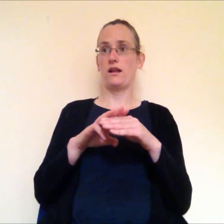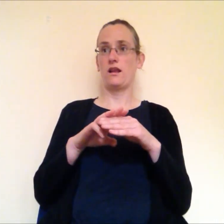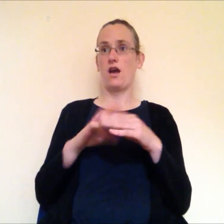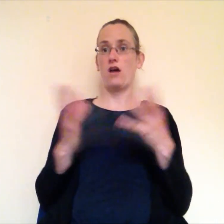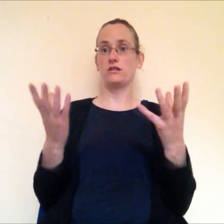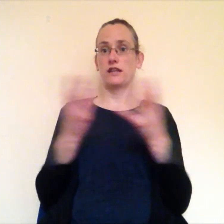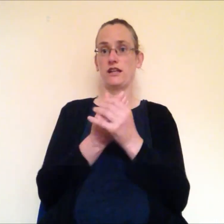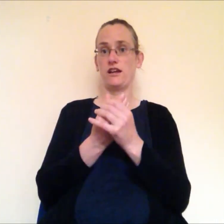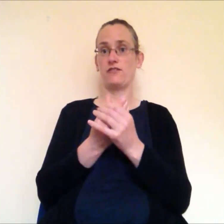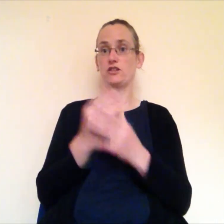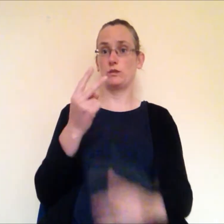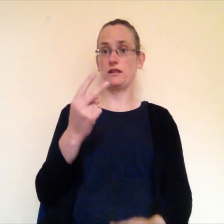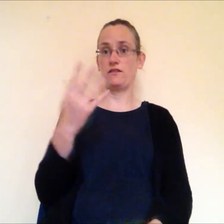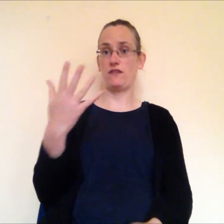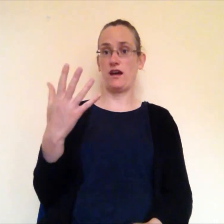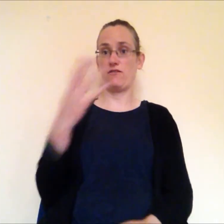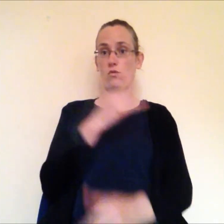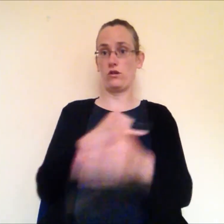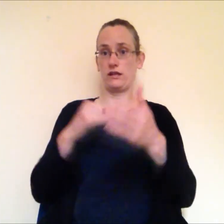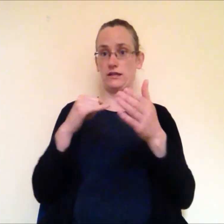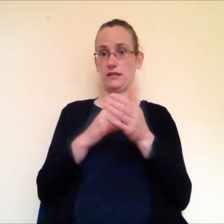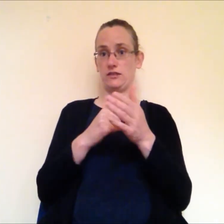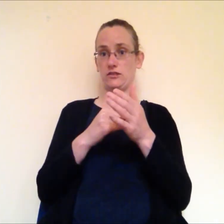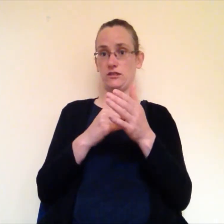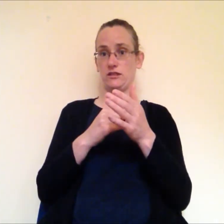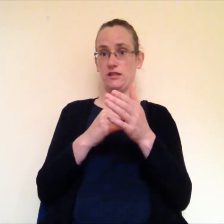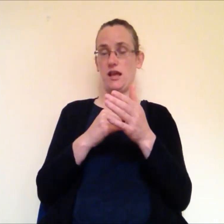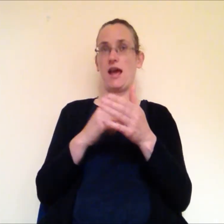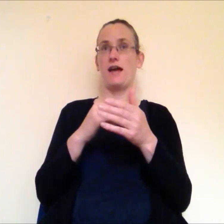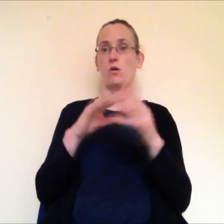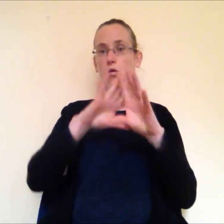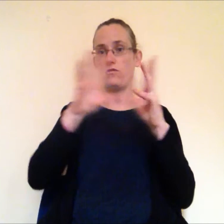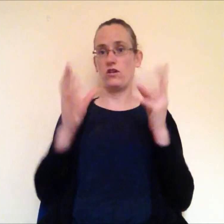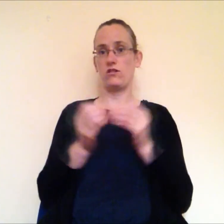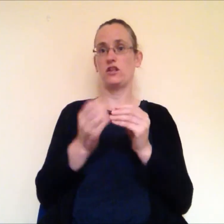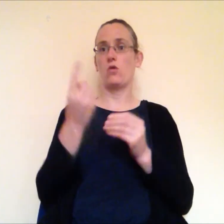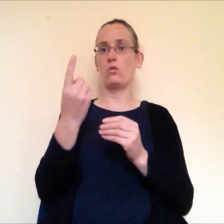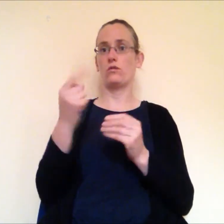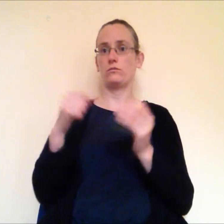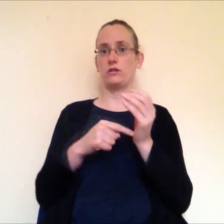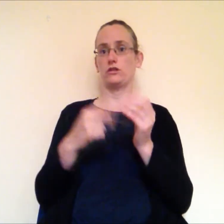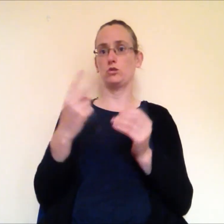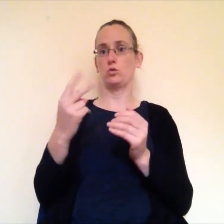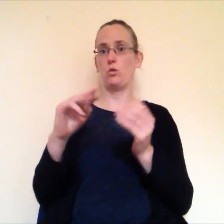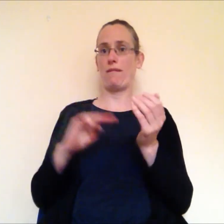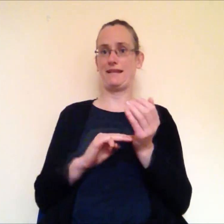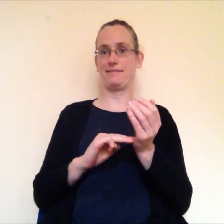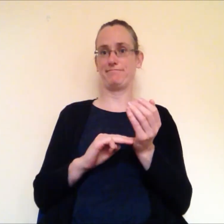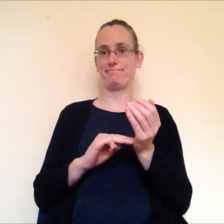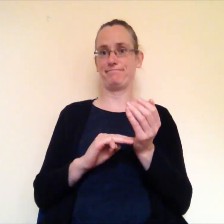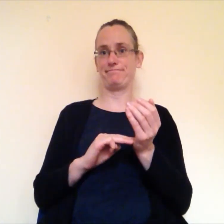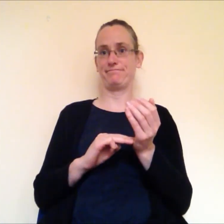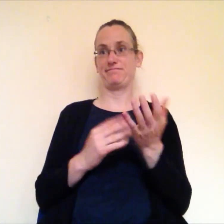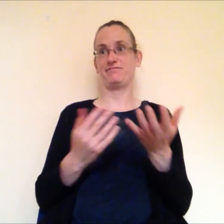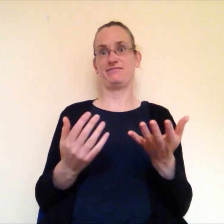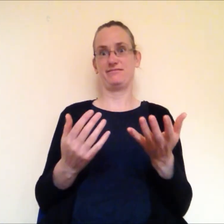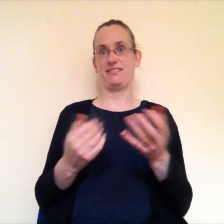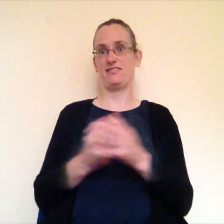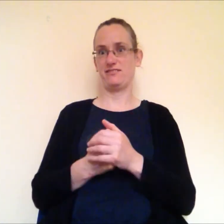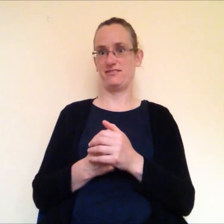25 organisations, and it was 1.2 million overall. That's really, in the greater scheme of things, between that many people, it's